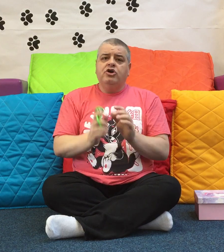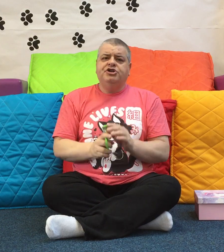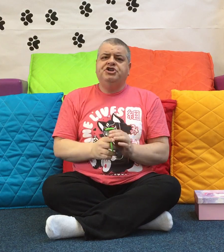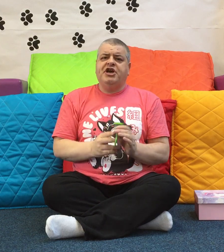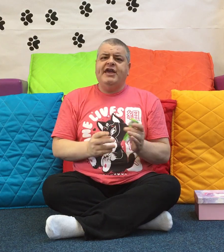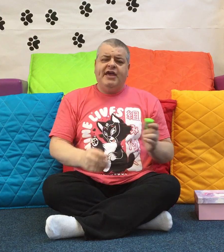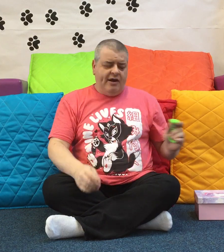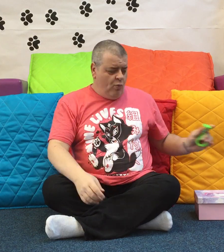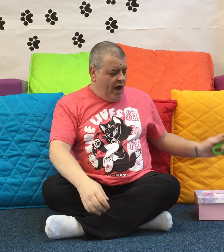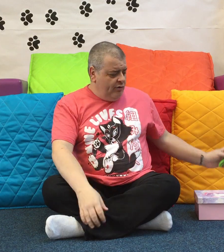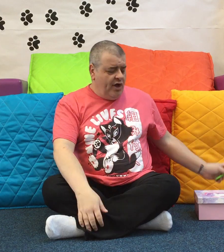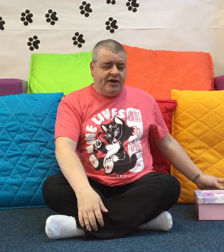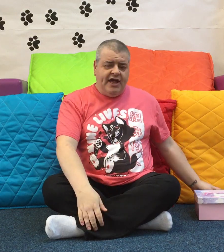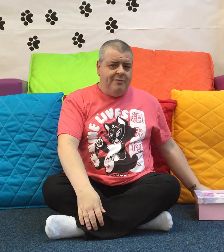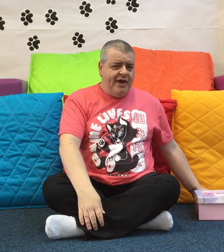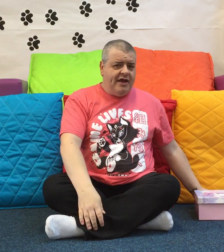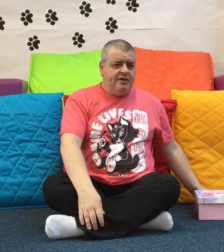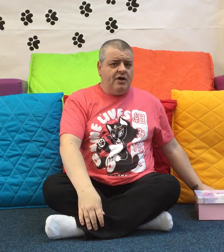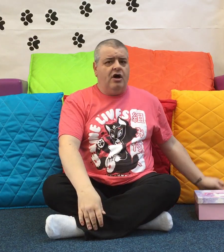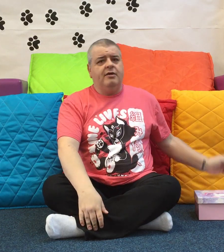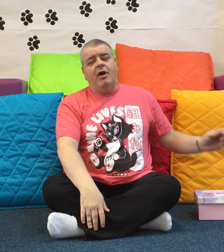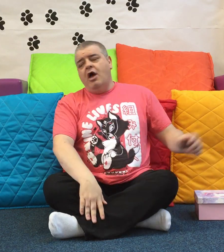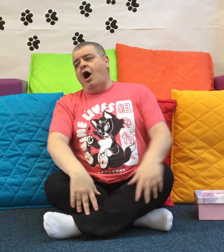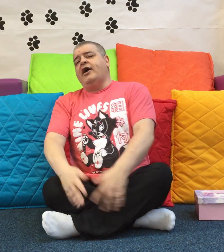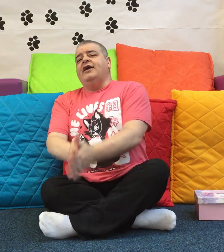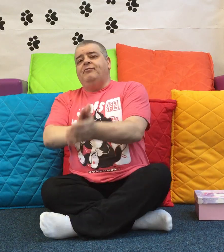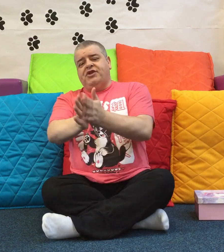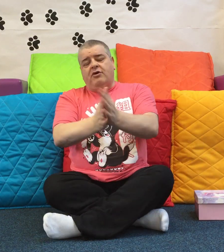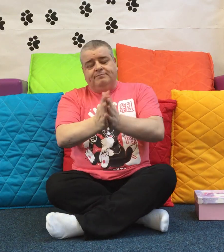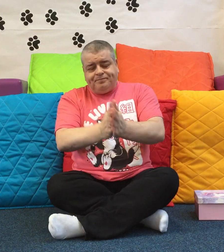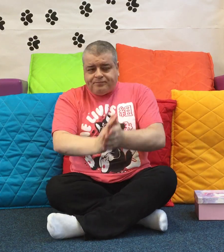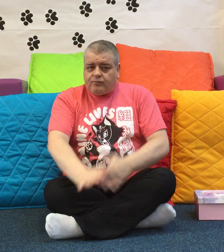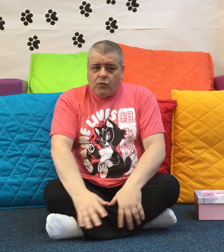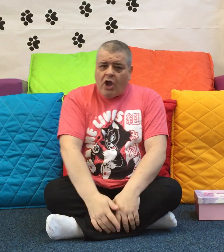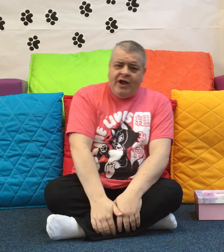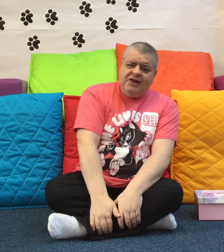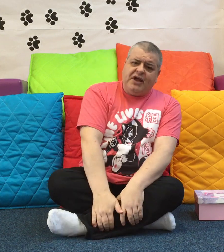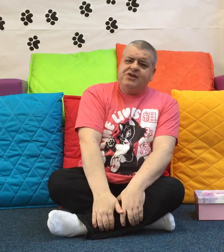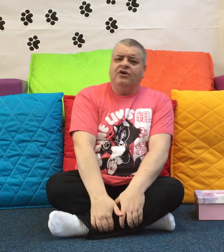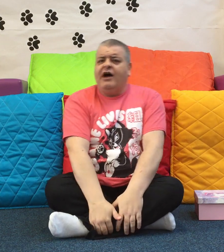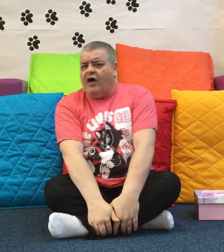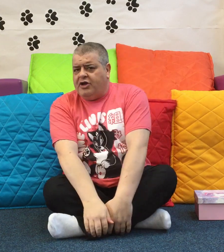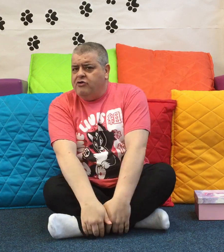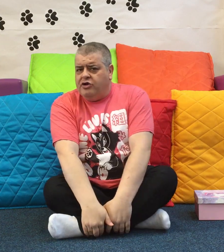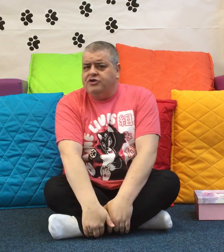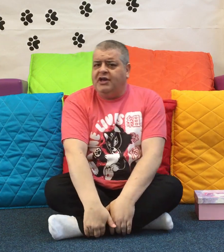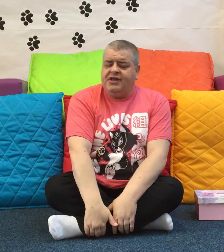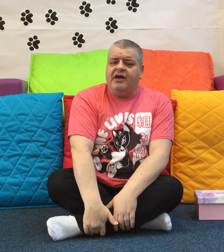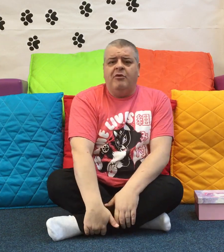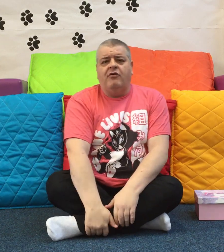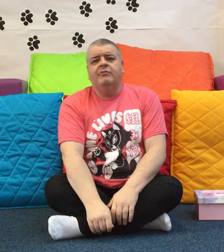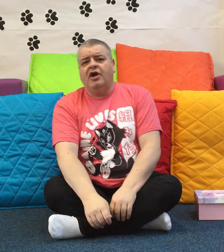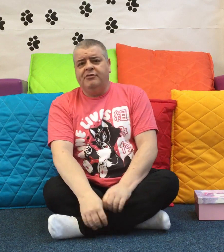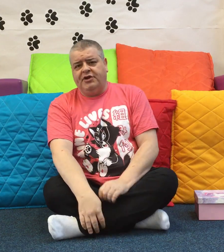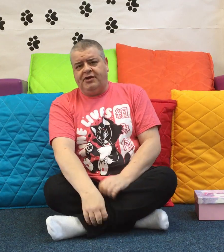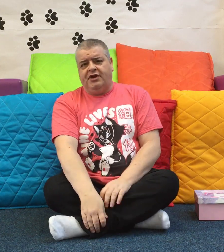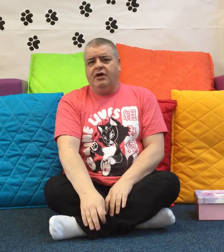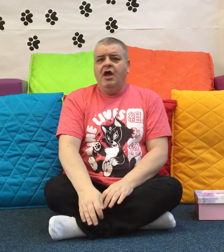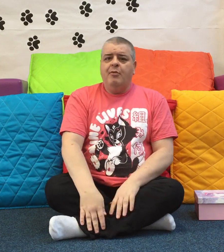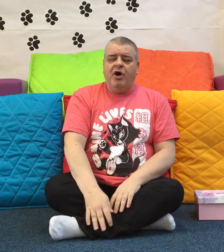Good shaking. Well done, keeping in time. Okay, so I'm going to sing a song now that I don't usually sing at my rhyme times at Duston, but